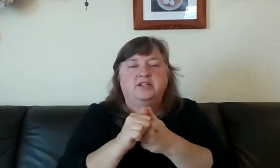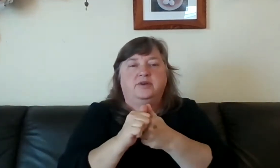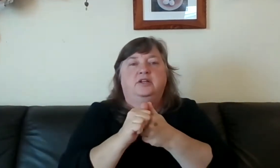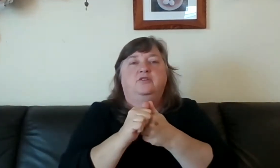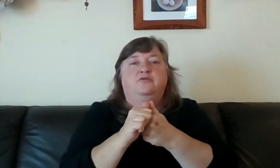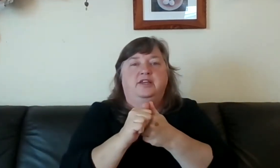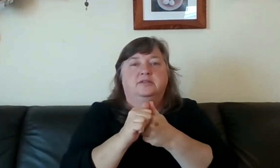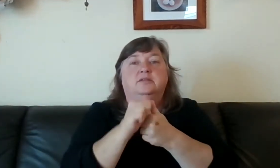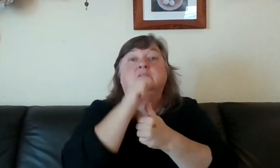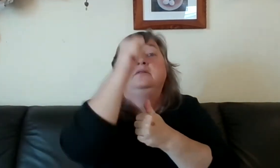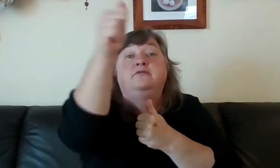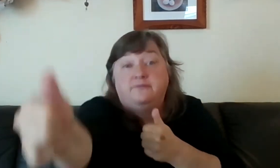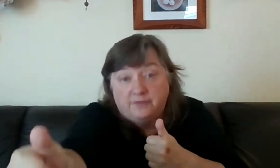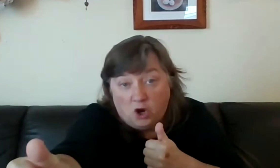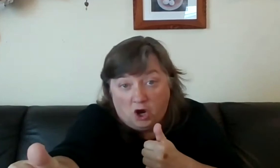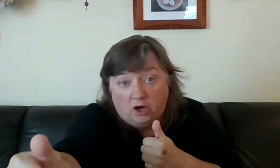exaggerate on your face. Far.